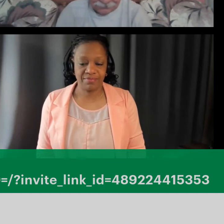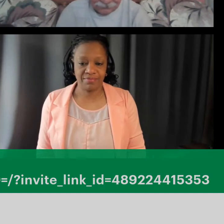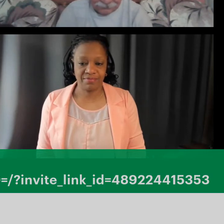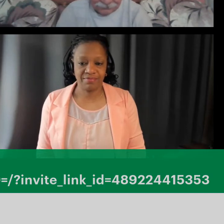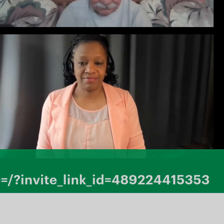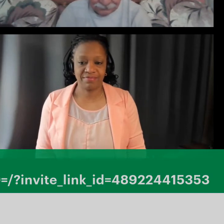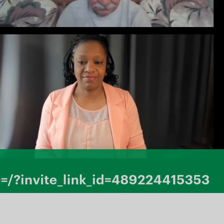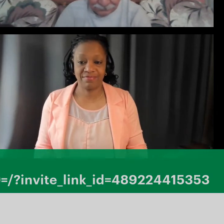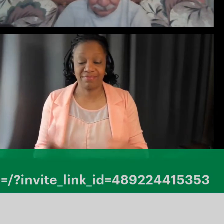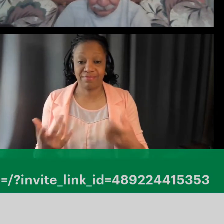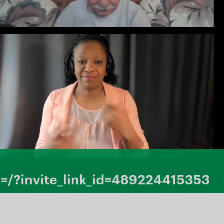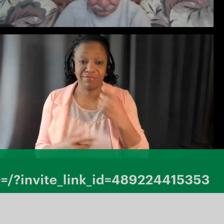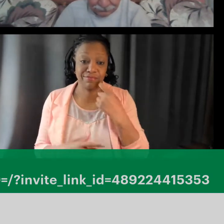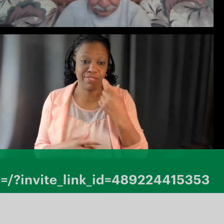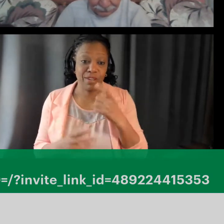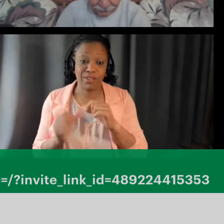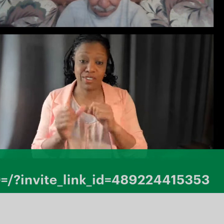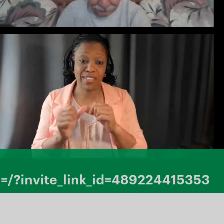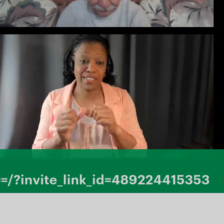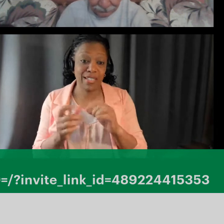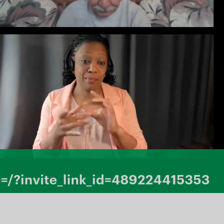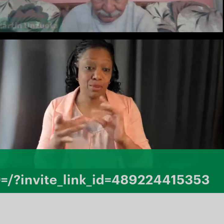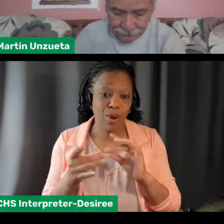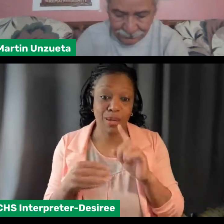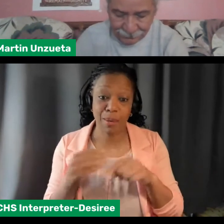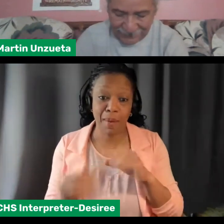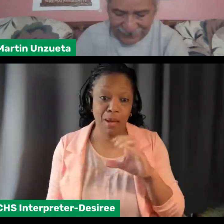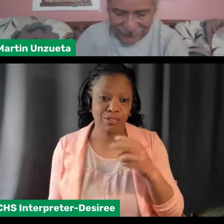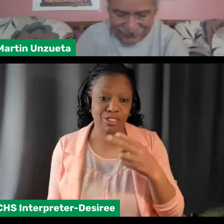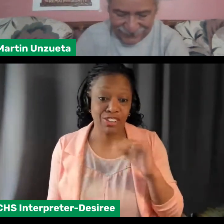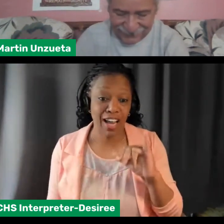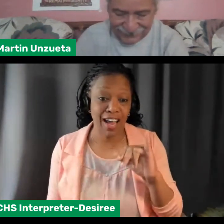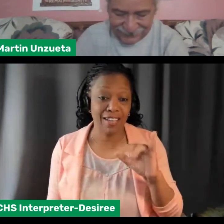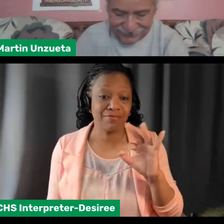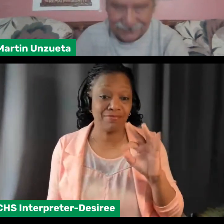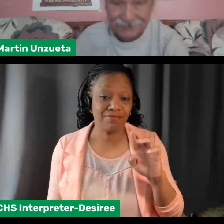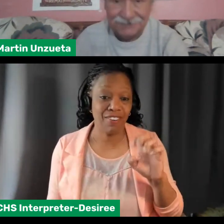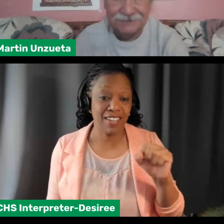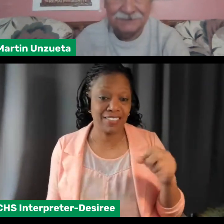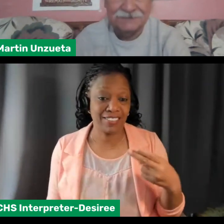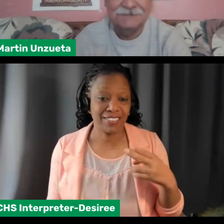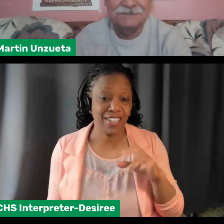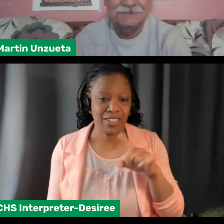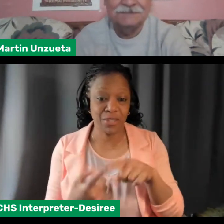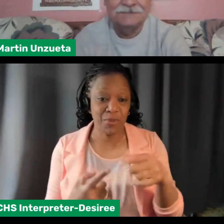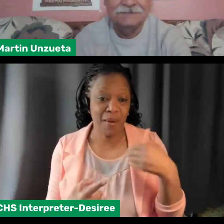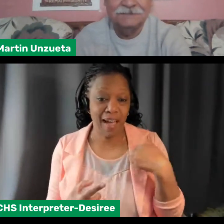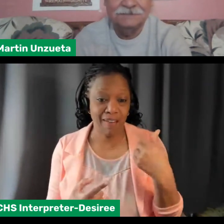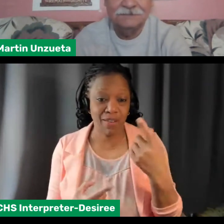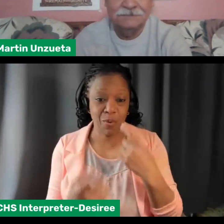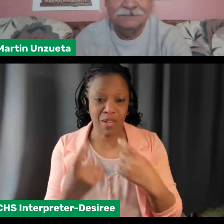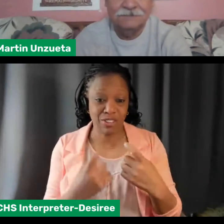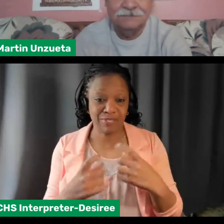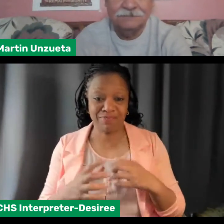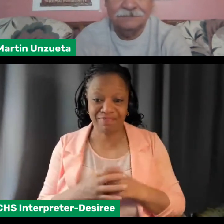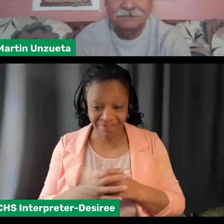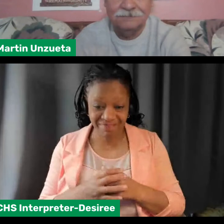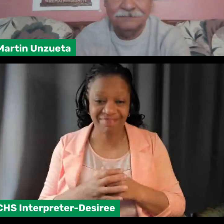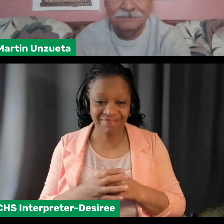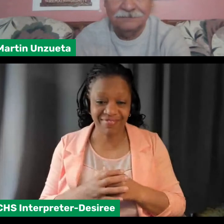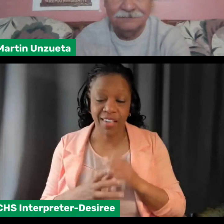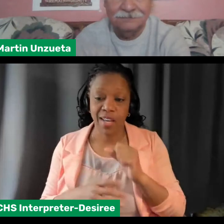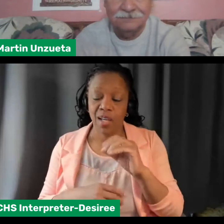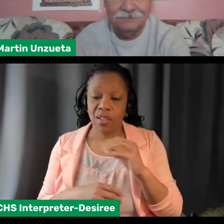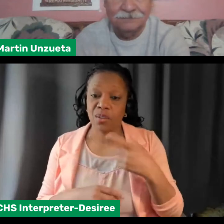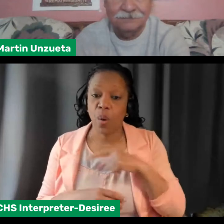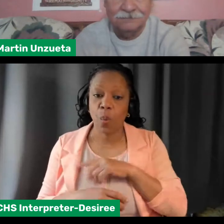Well, I'll just keep talking about ChiFresh until y'all have a question. So we got a new building, which we're really exciting